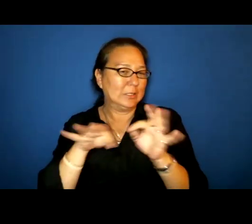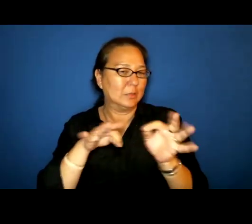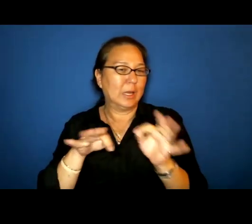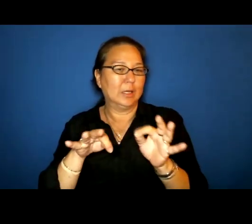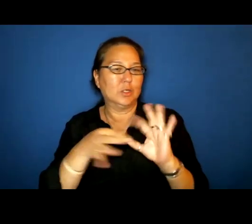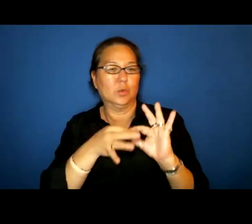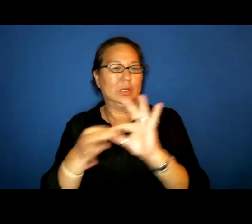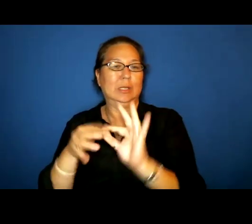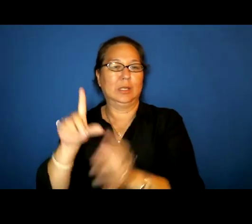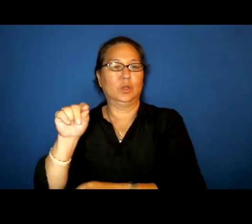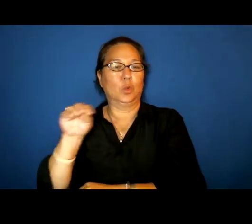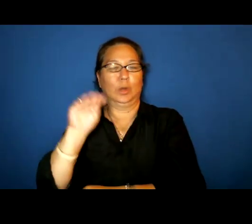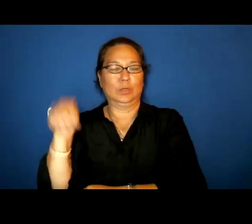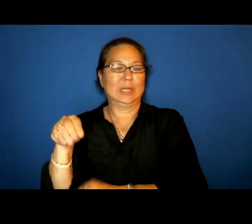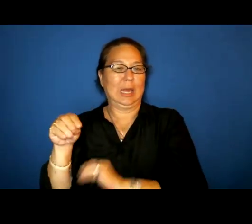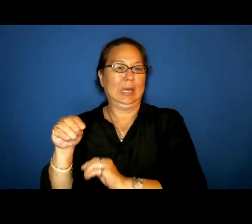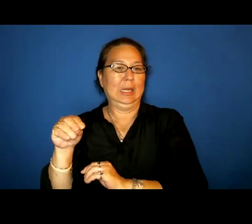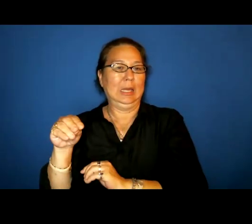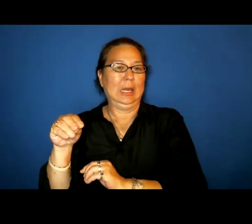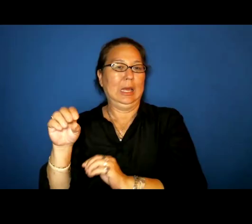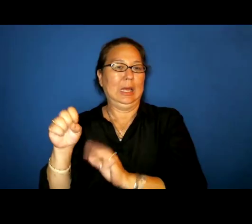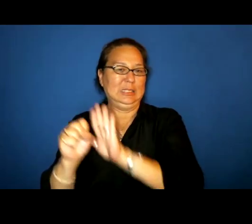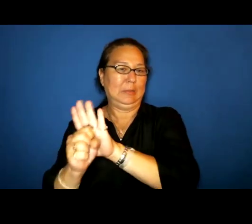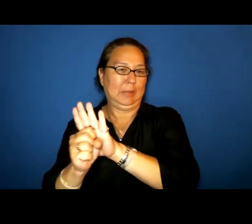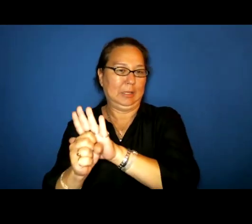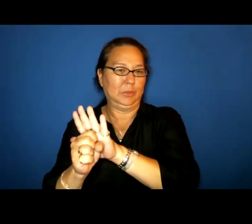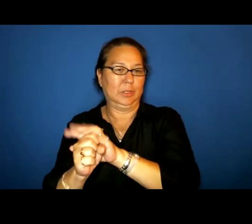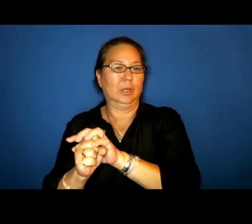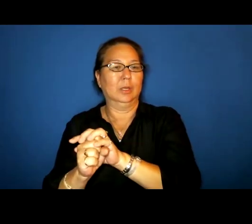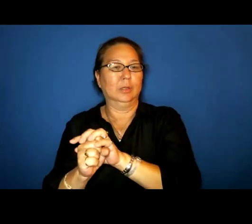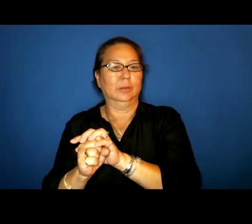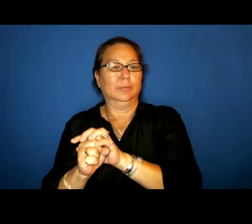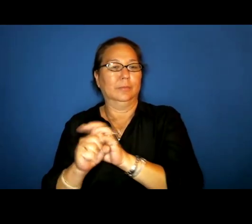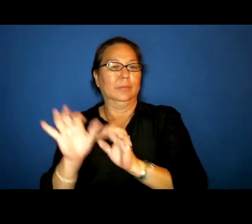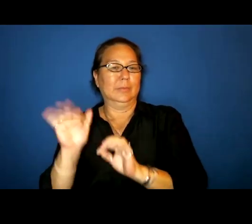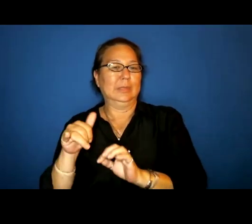because it kind of helps me fare which way that I want to go. I guess